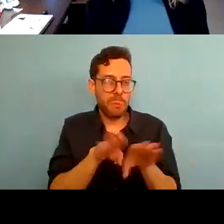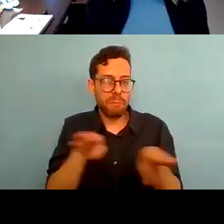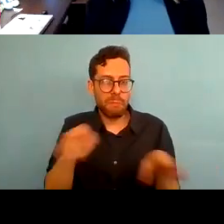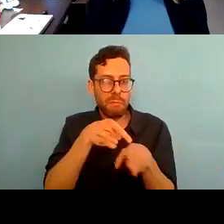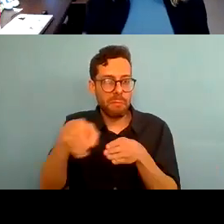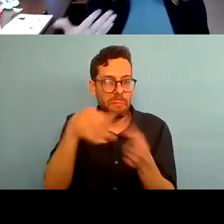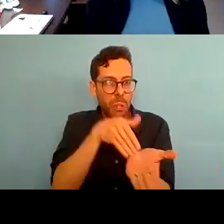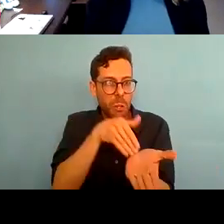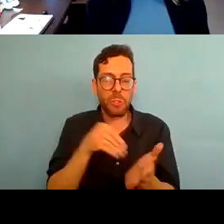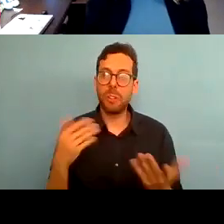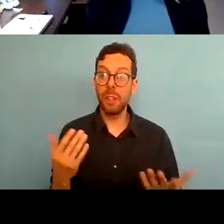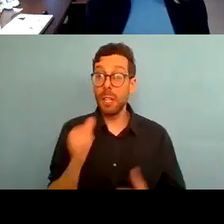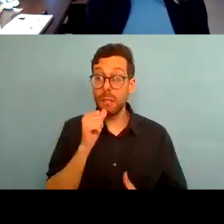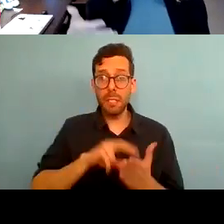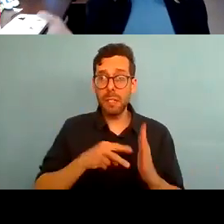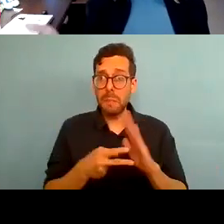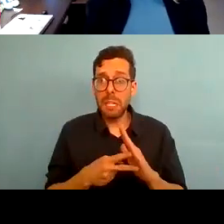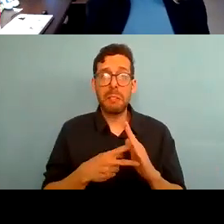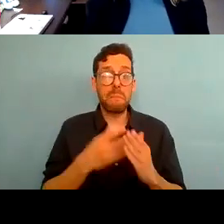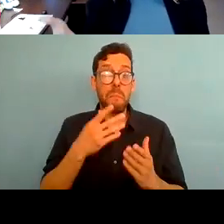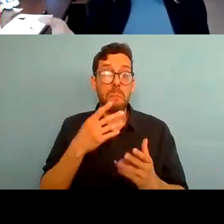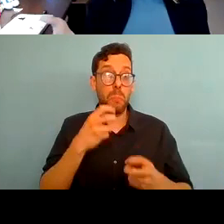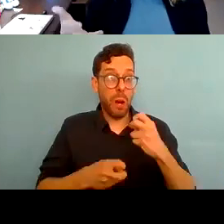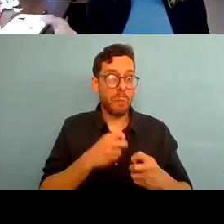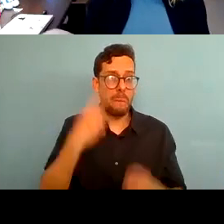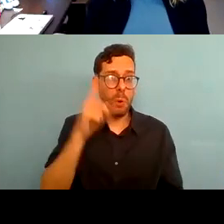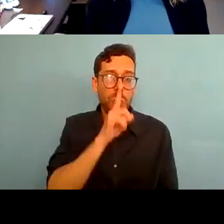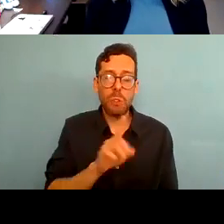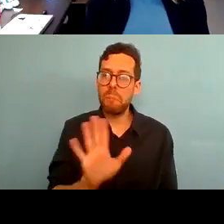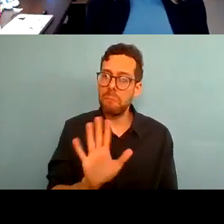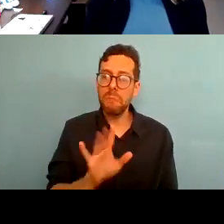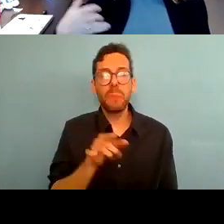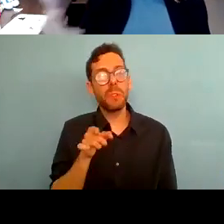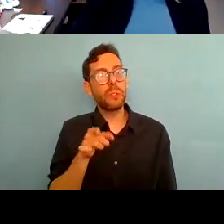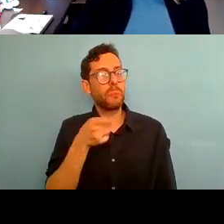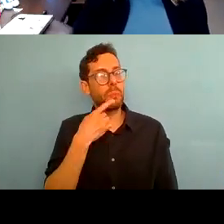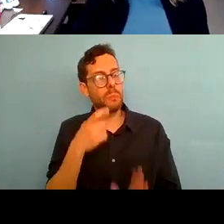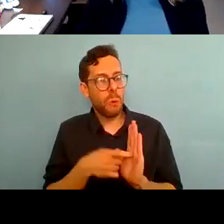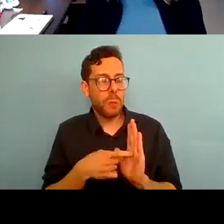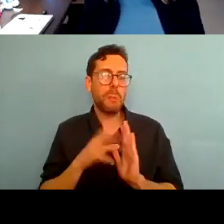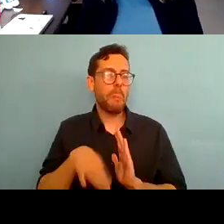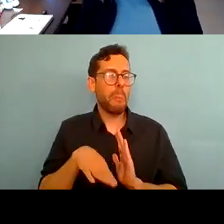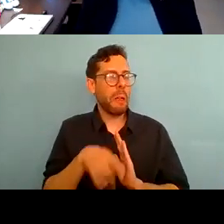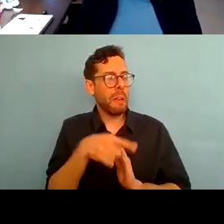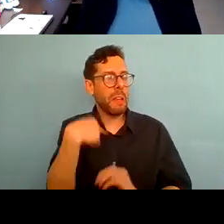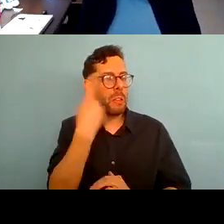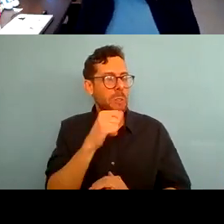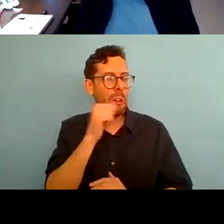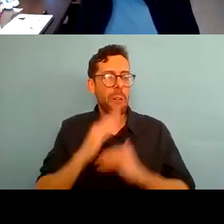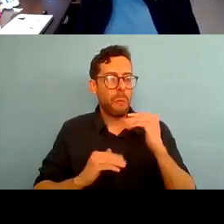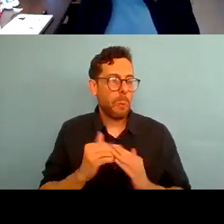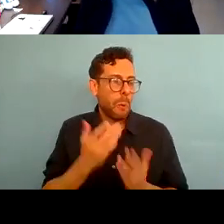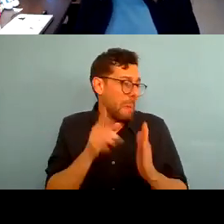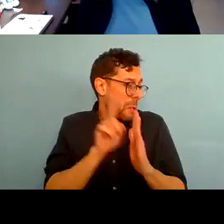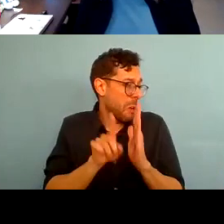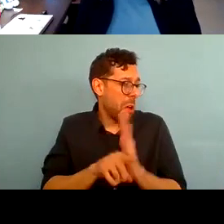wrong. It's just pointing out something that could be looked at and say, he looks a little uncomfortable. Might be something good to check into. So those are important things to